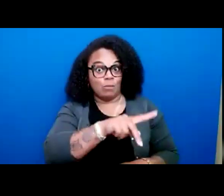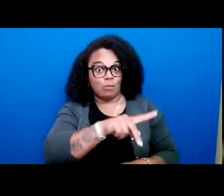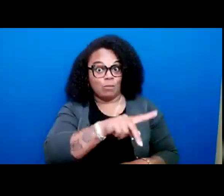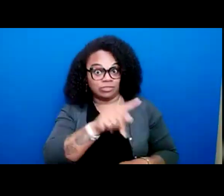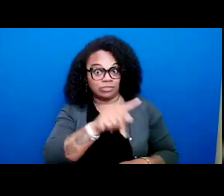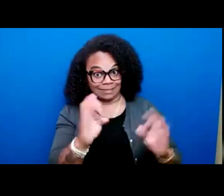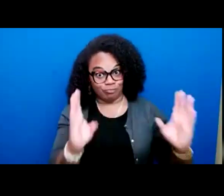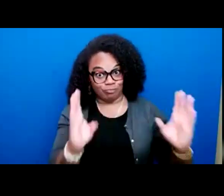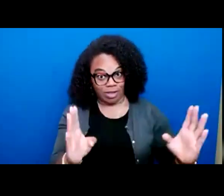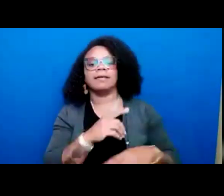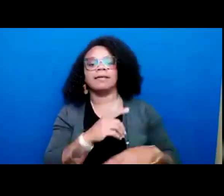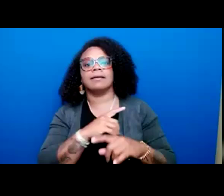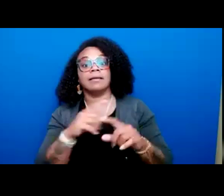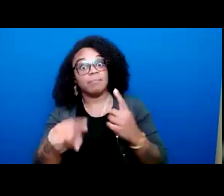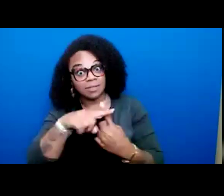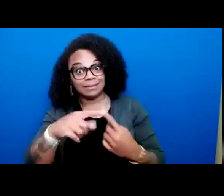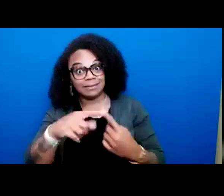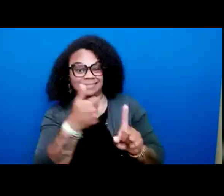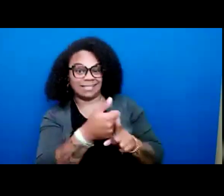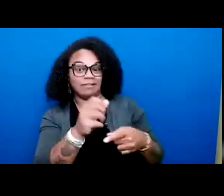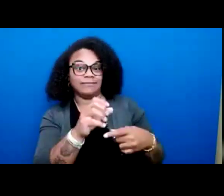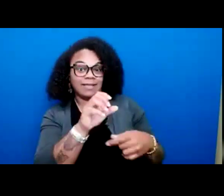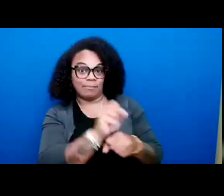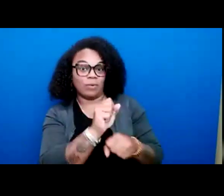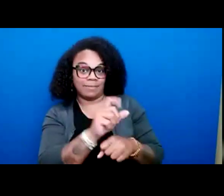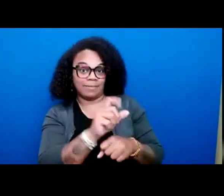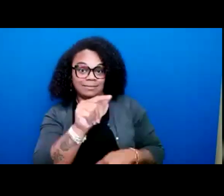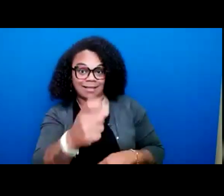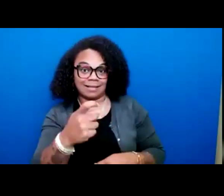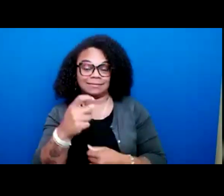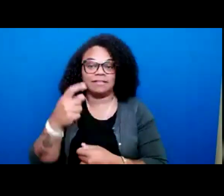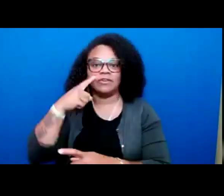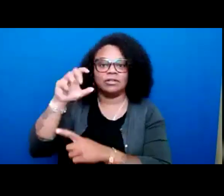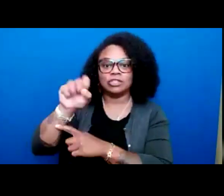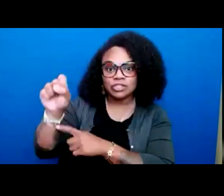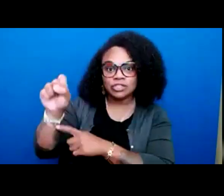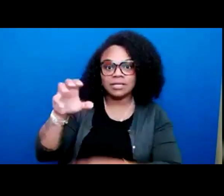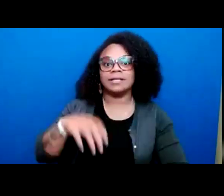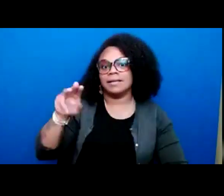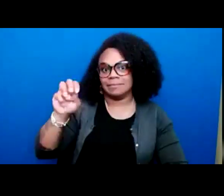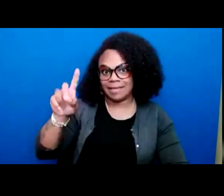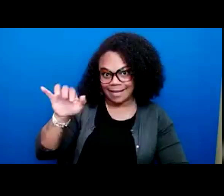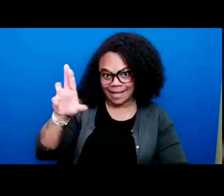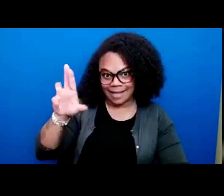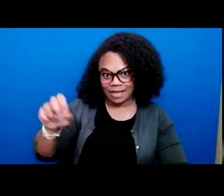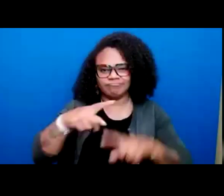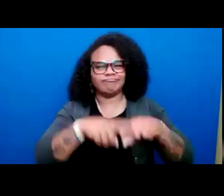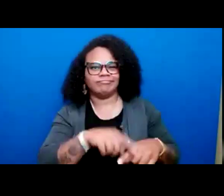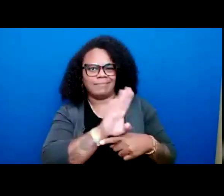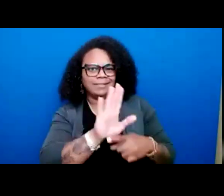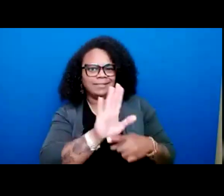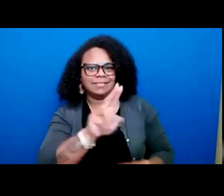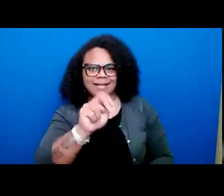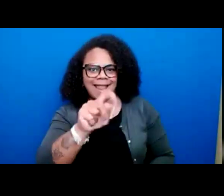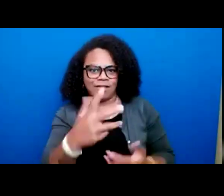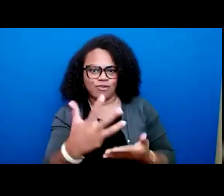self-employment tax many times with Social Security and Medicare on the net earnings of the business. So again, it